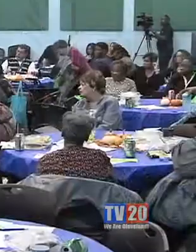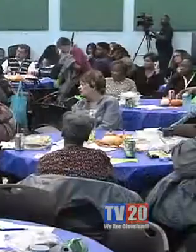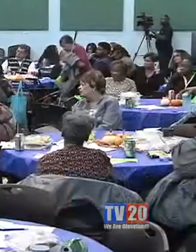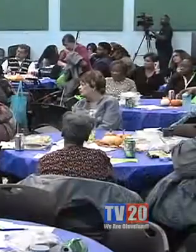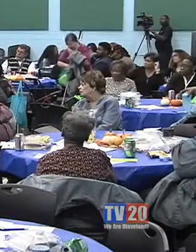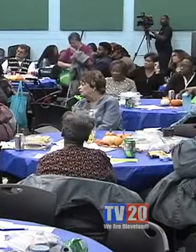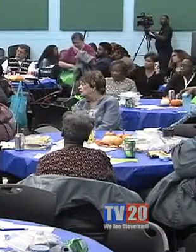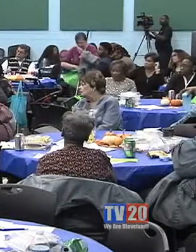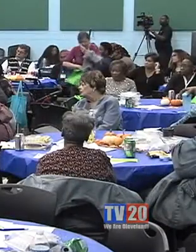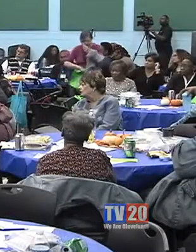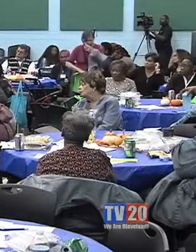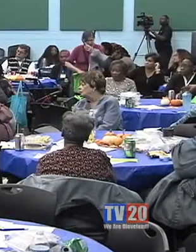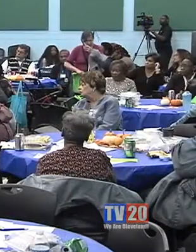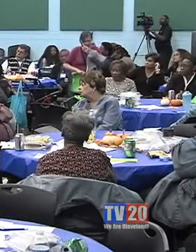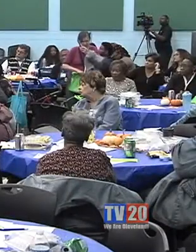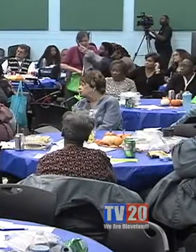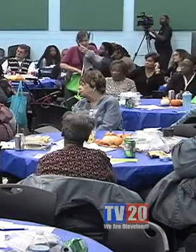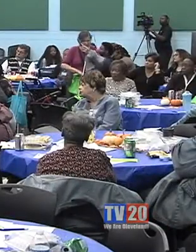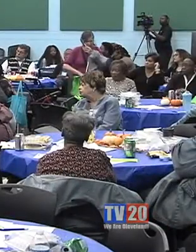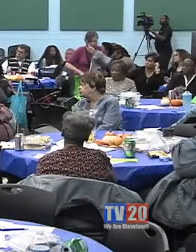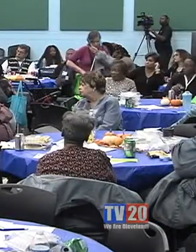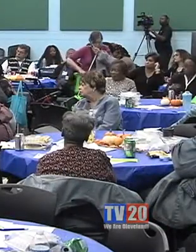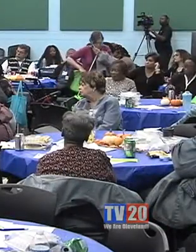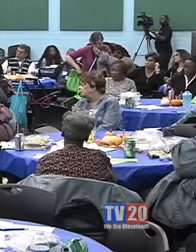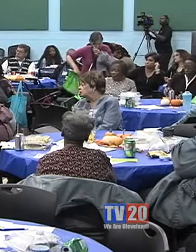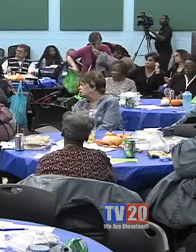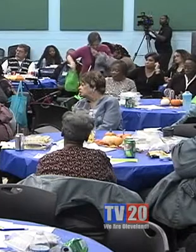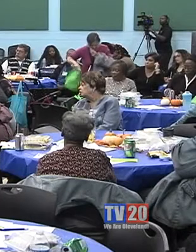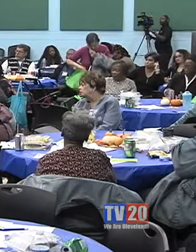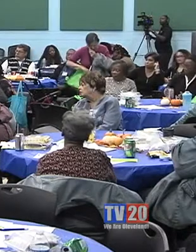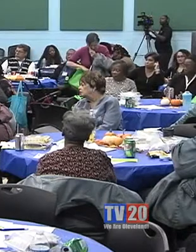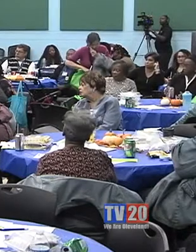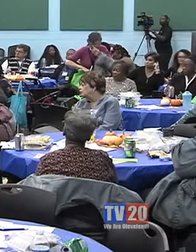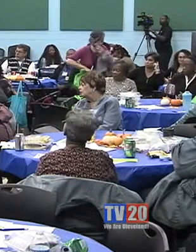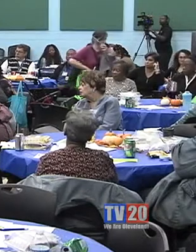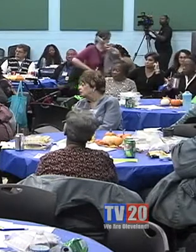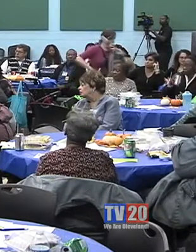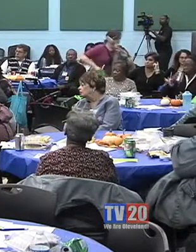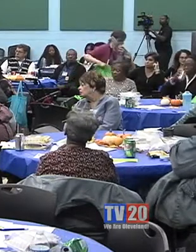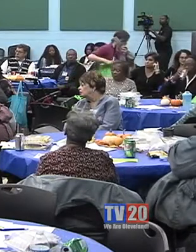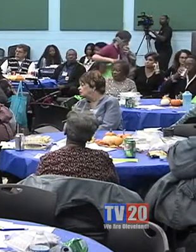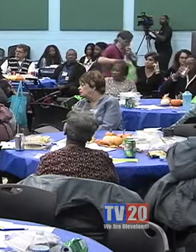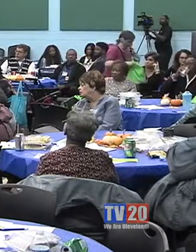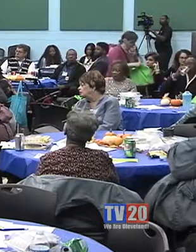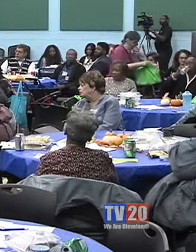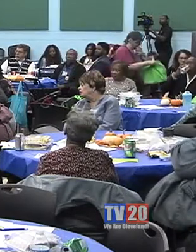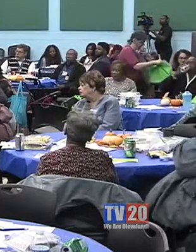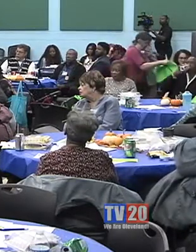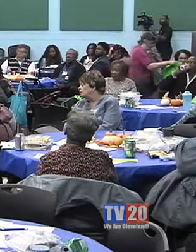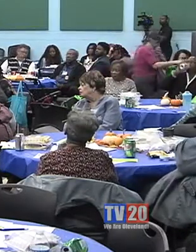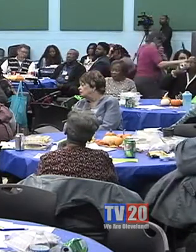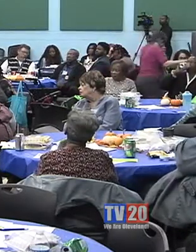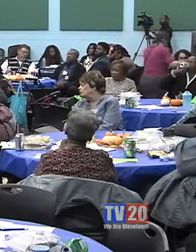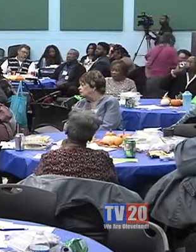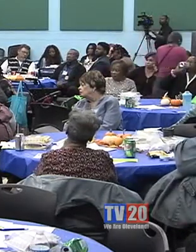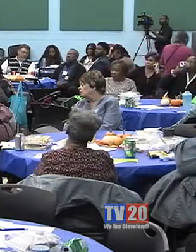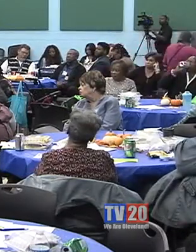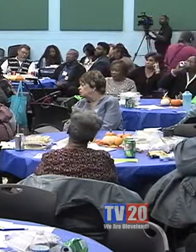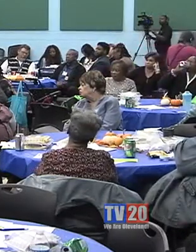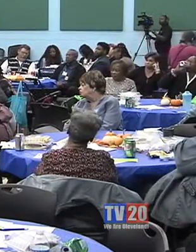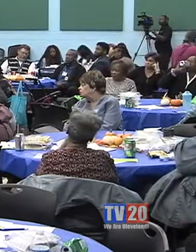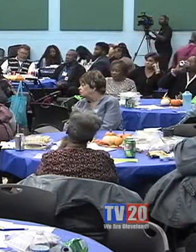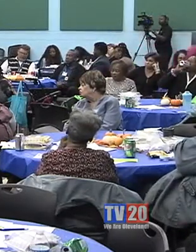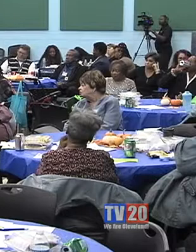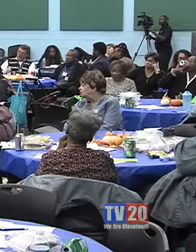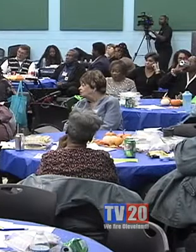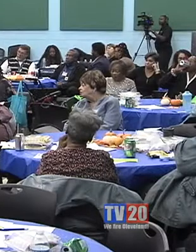dig what you guys brought up, because that's always been on my mind. Let me say this. Like, the councilman is the